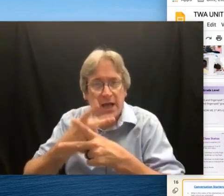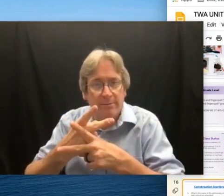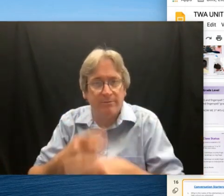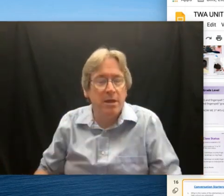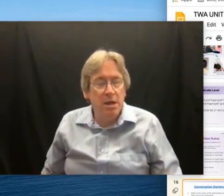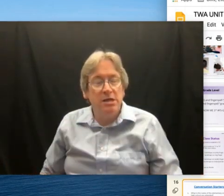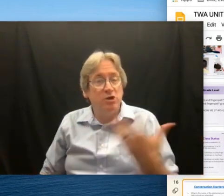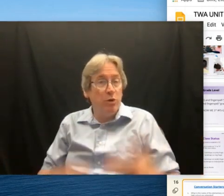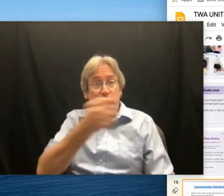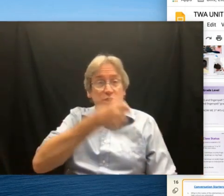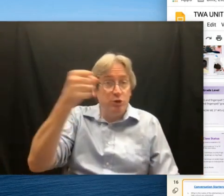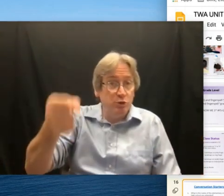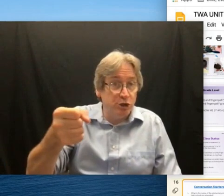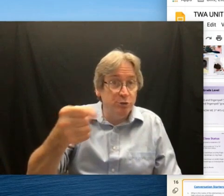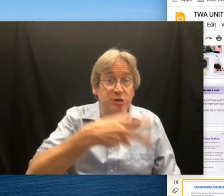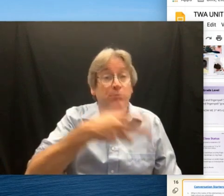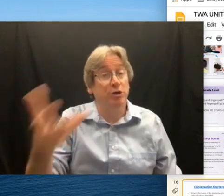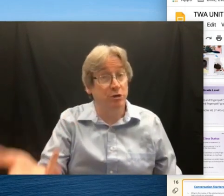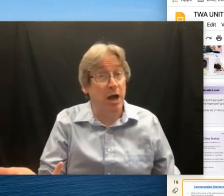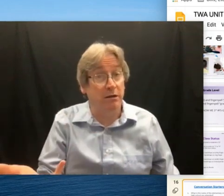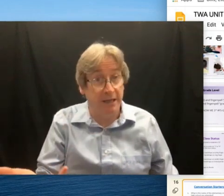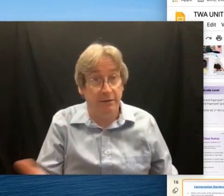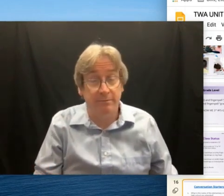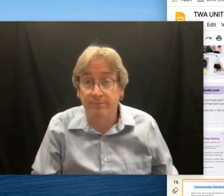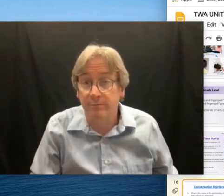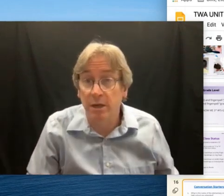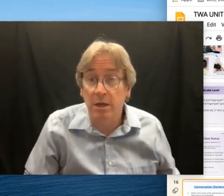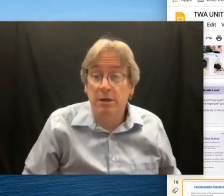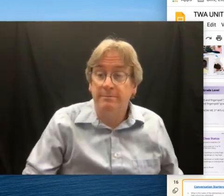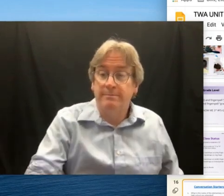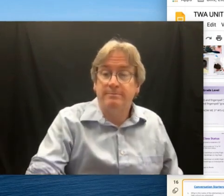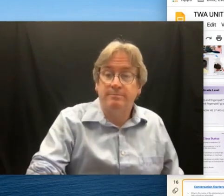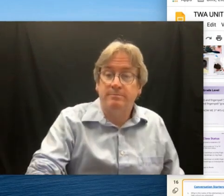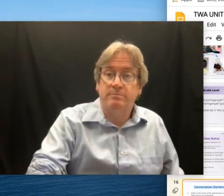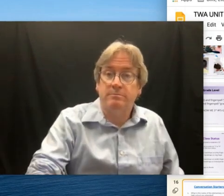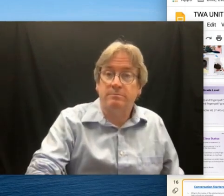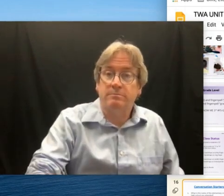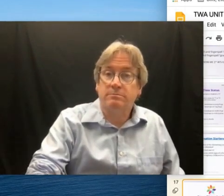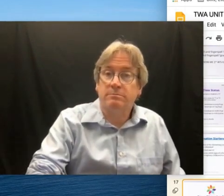or what type? So which would you choose to put your child in?